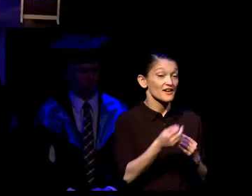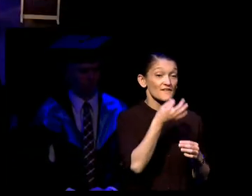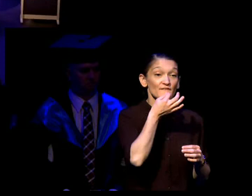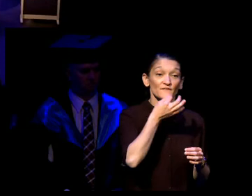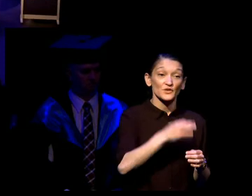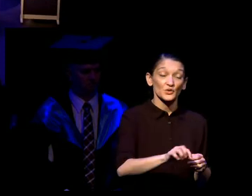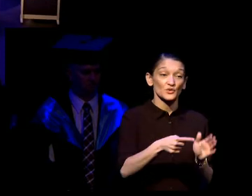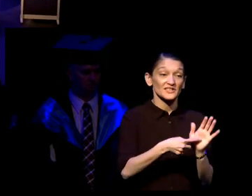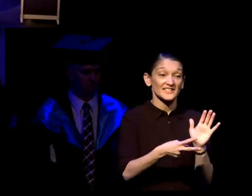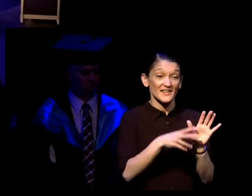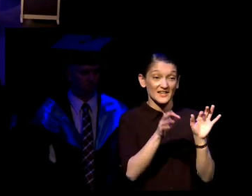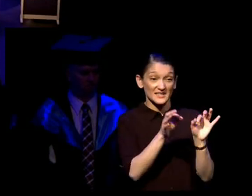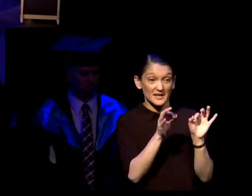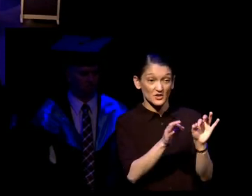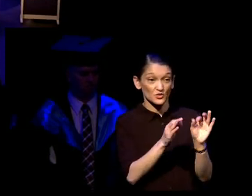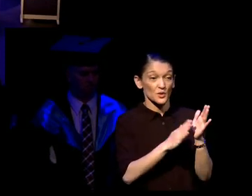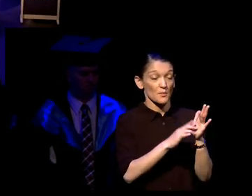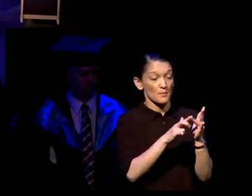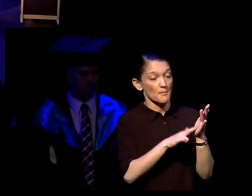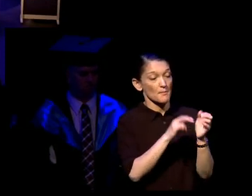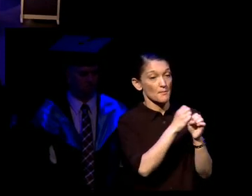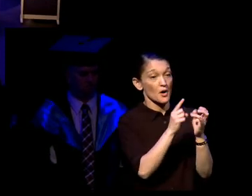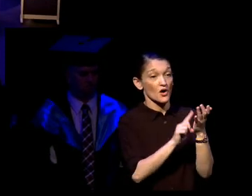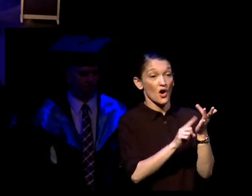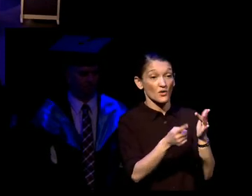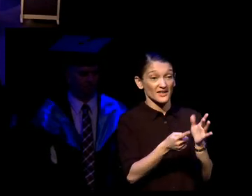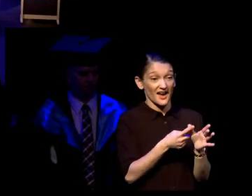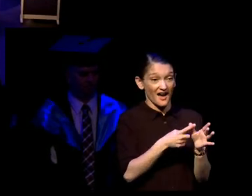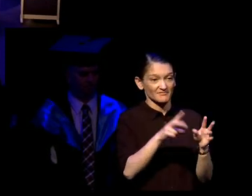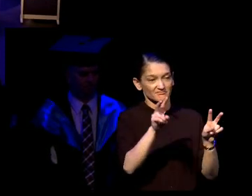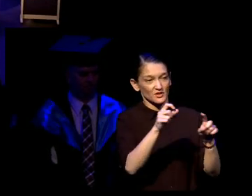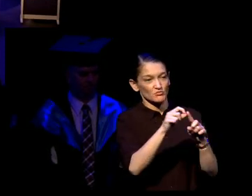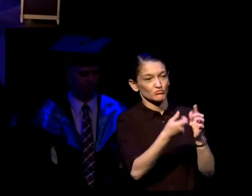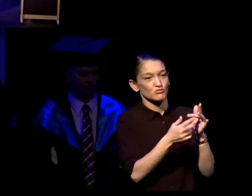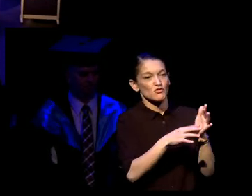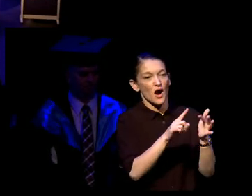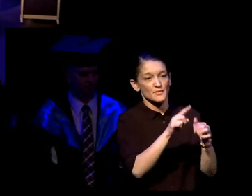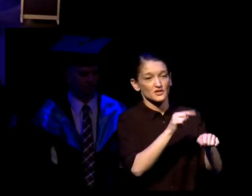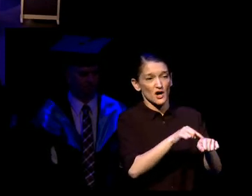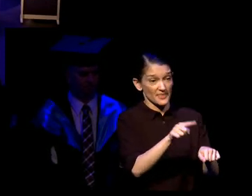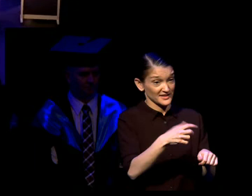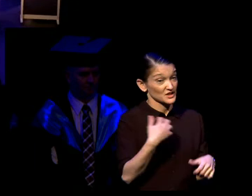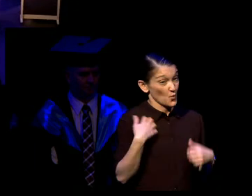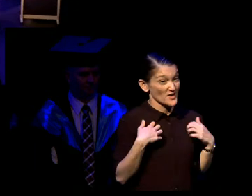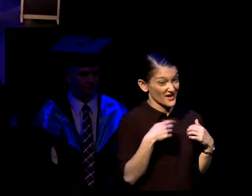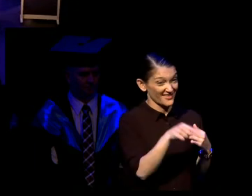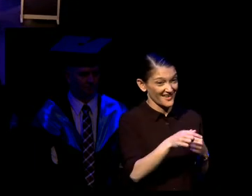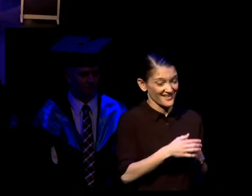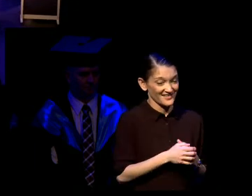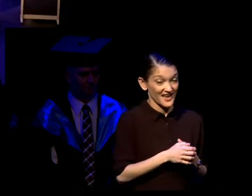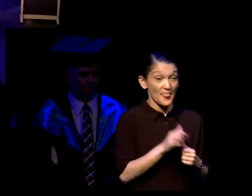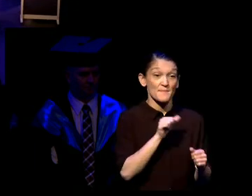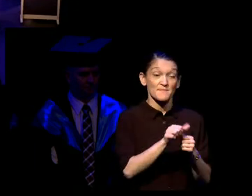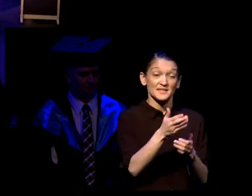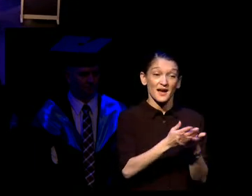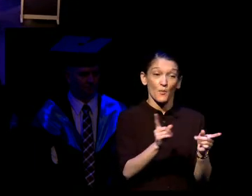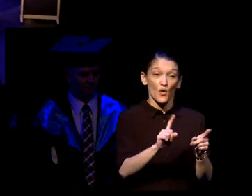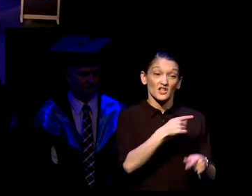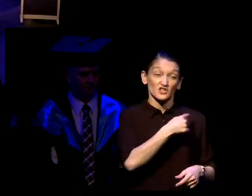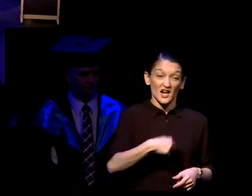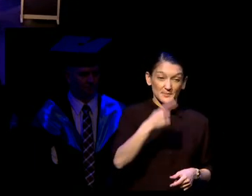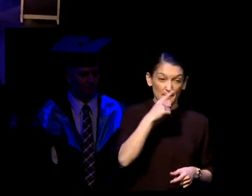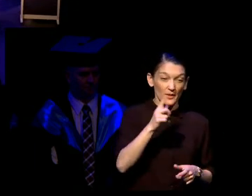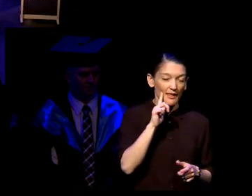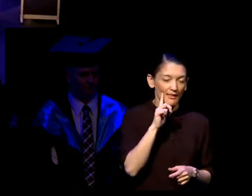in Mongolia as well at prime time, which was pretty exciting. And the best part is that the Chinese love magic. They also really